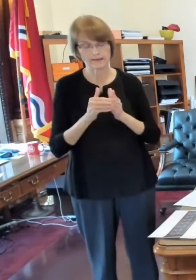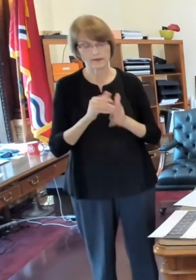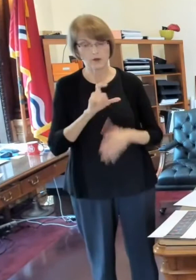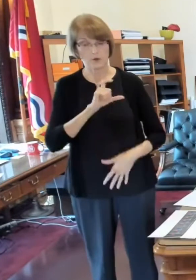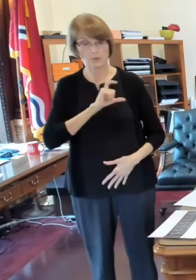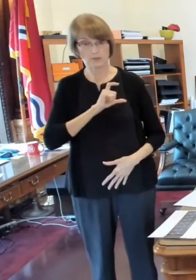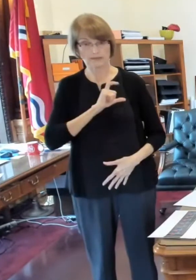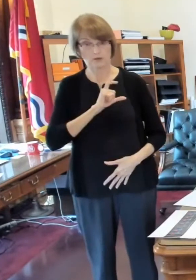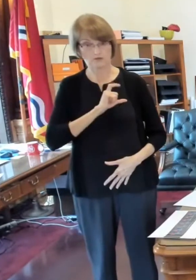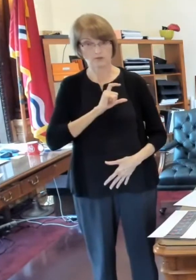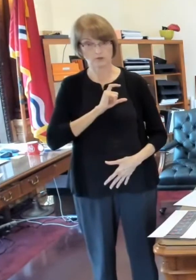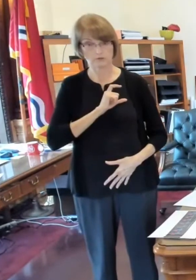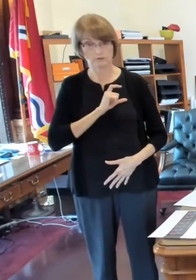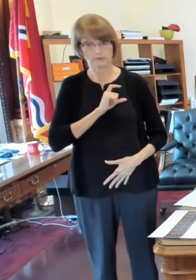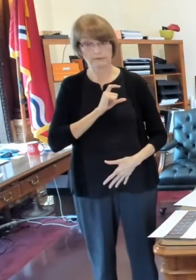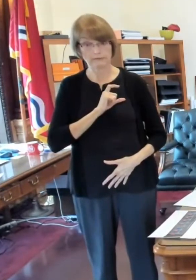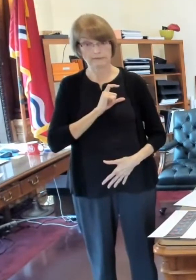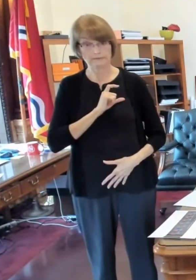who was fired upon